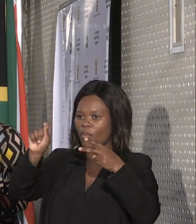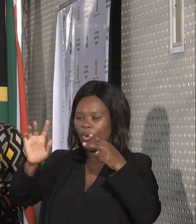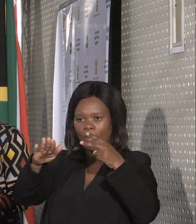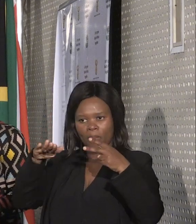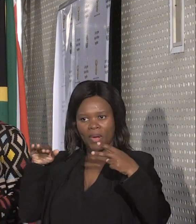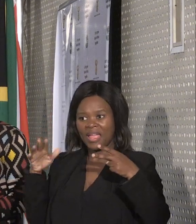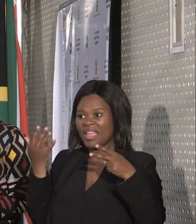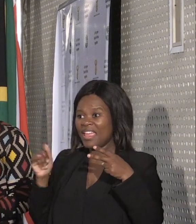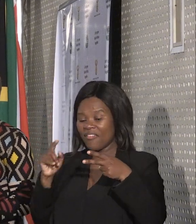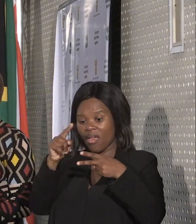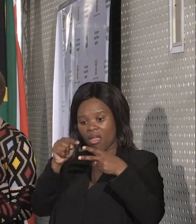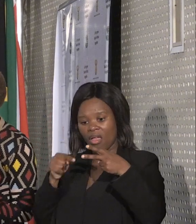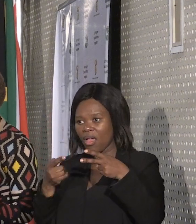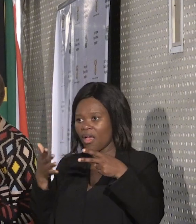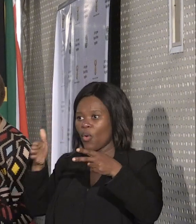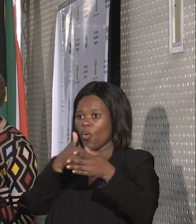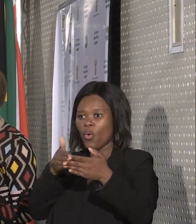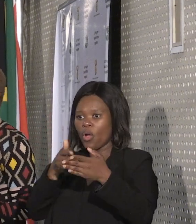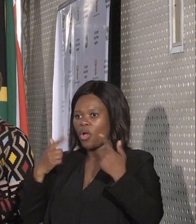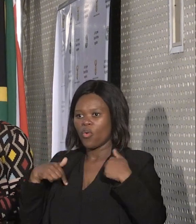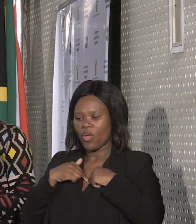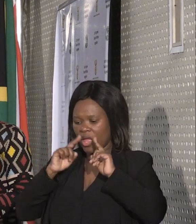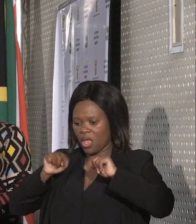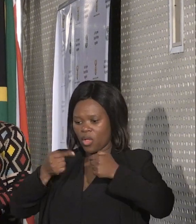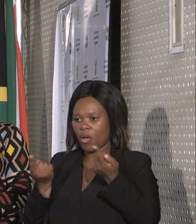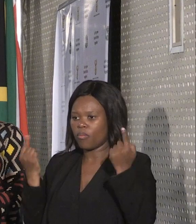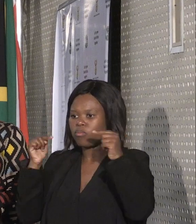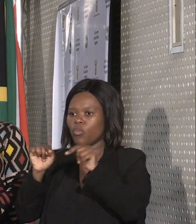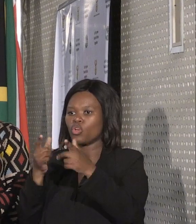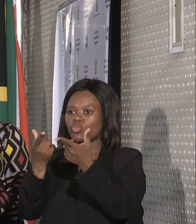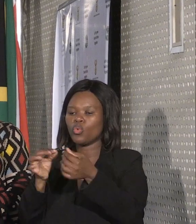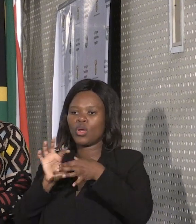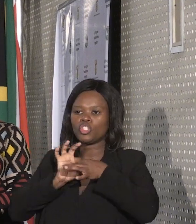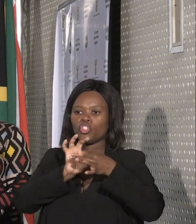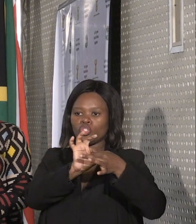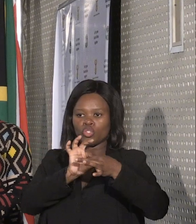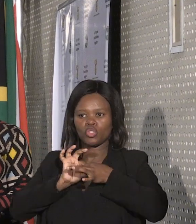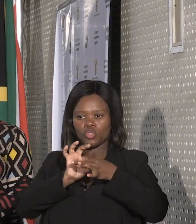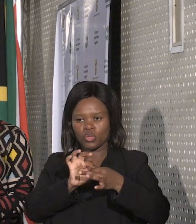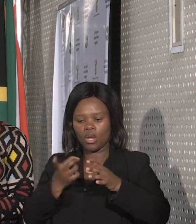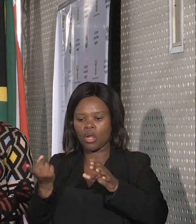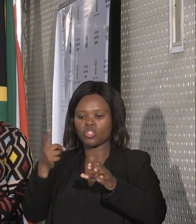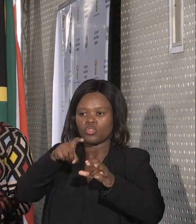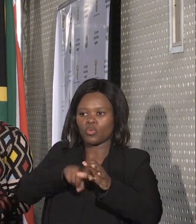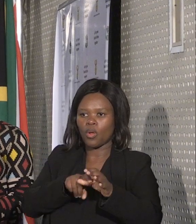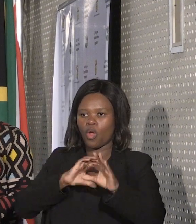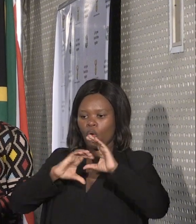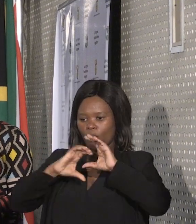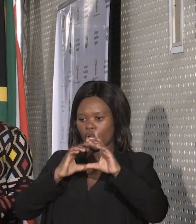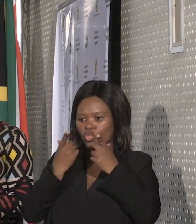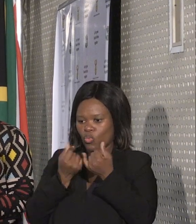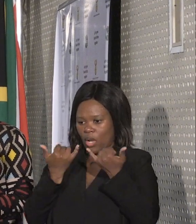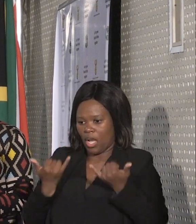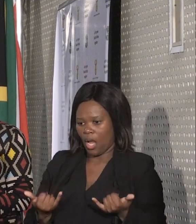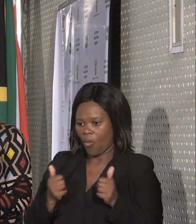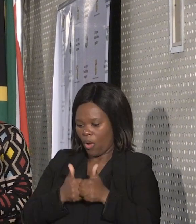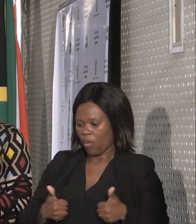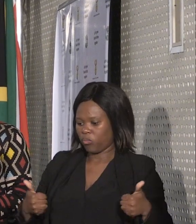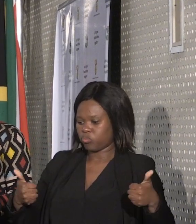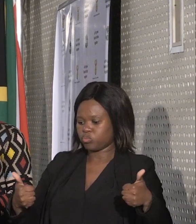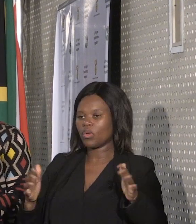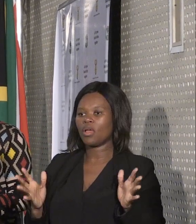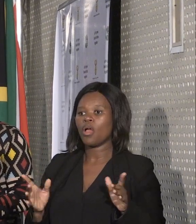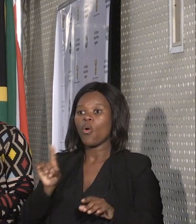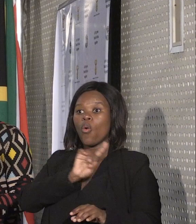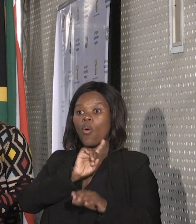would not be here today doing this joint communication that we are doing, because from a broader